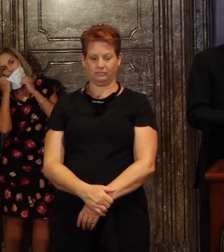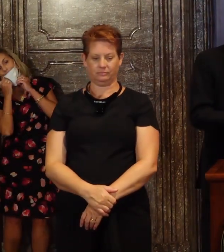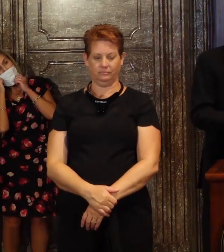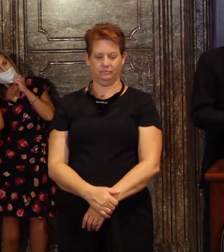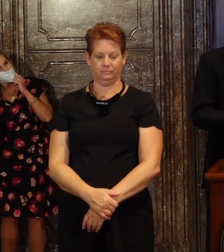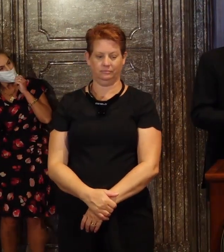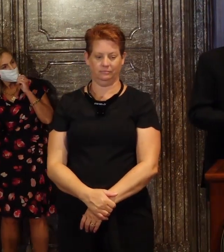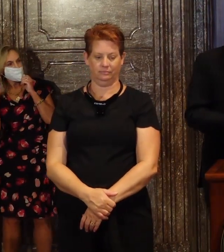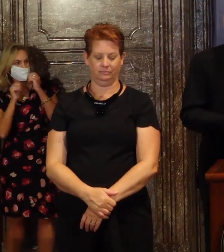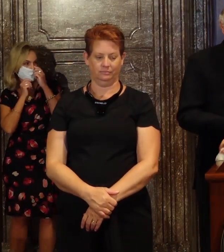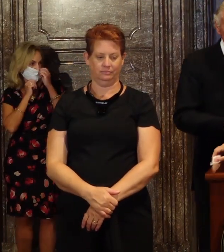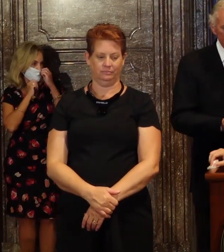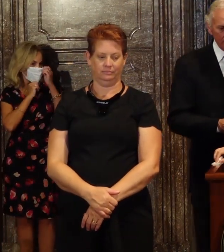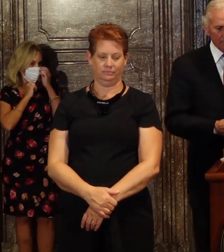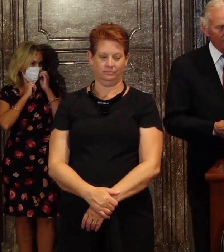Thank you.